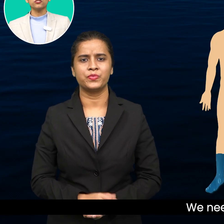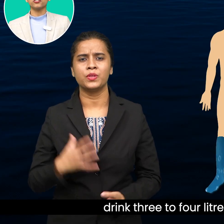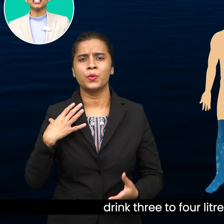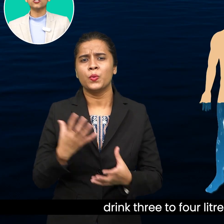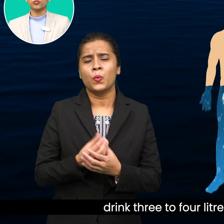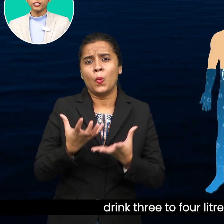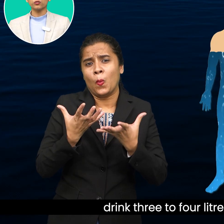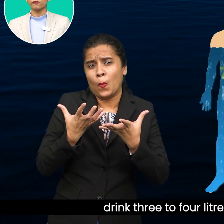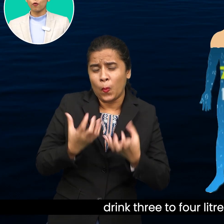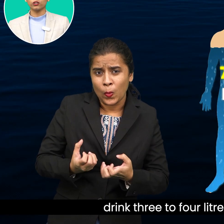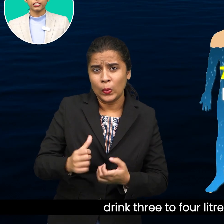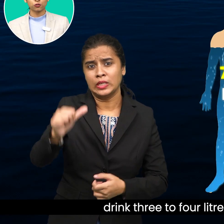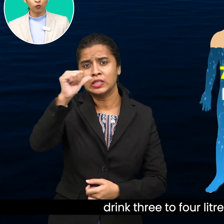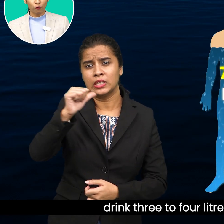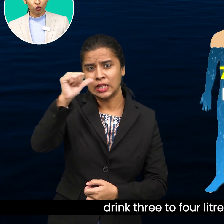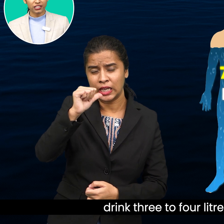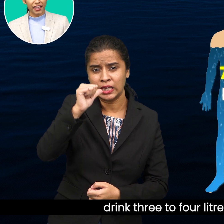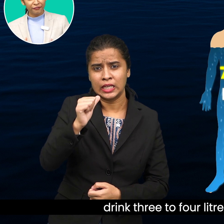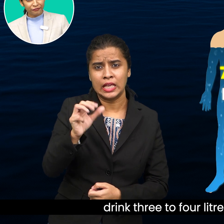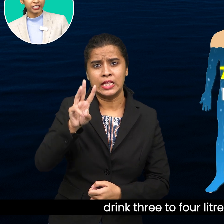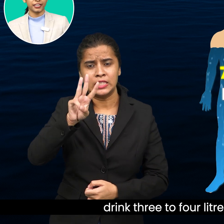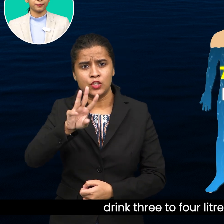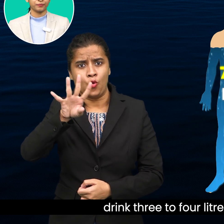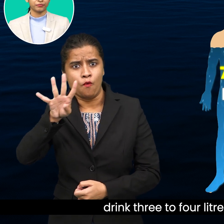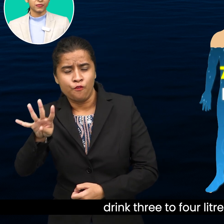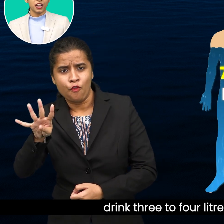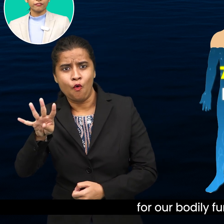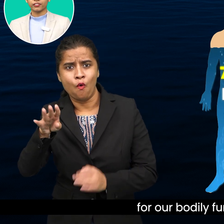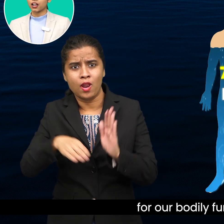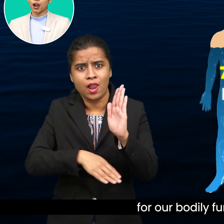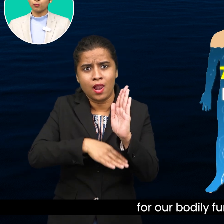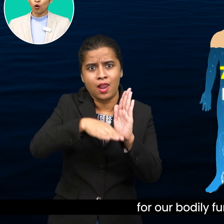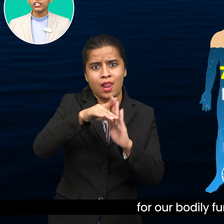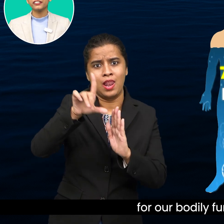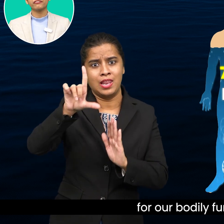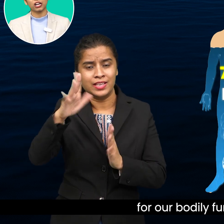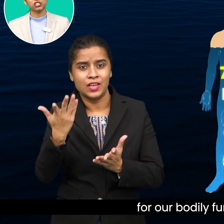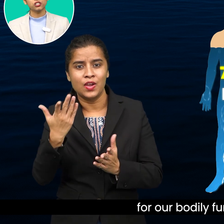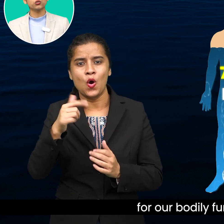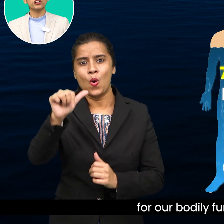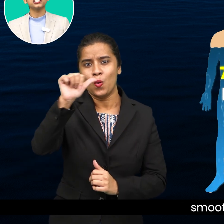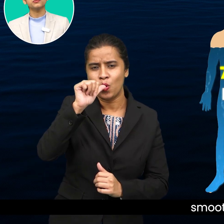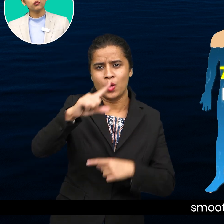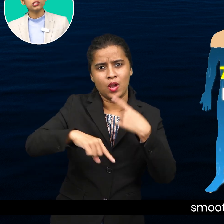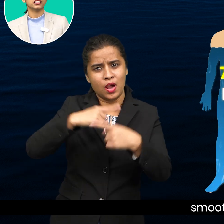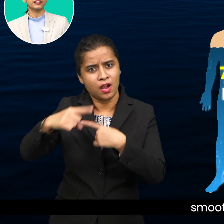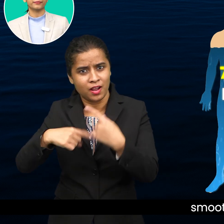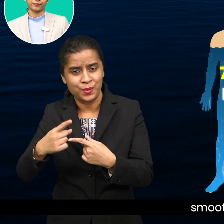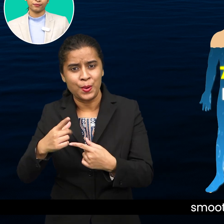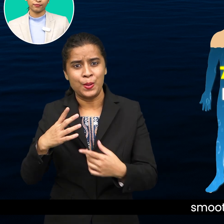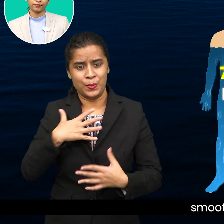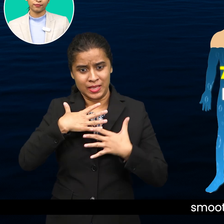We need to drink 3 to 4 liters of water every day for our bodily functions to run